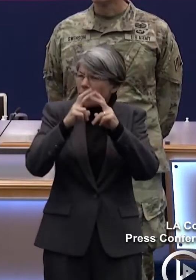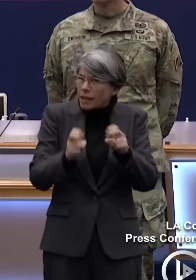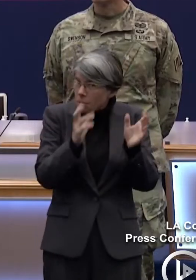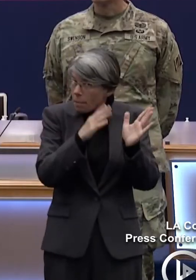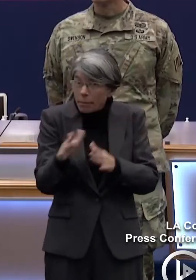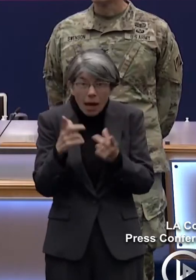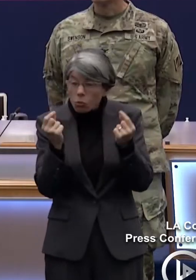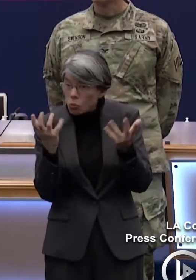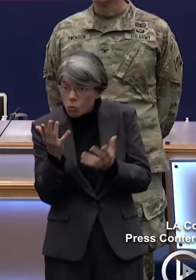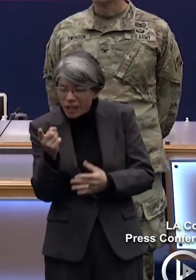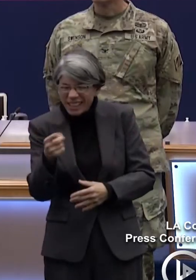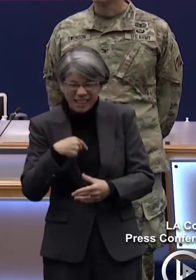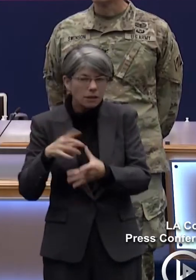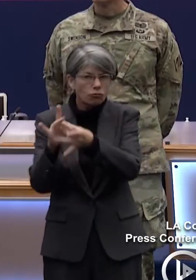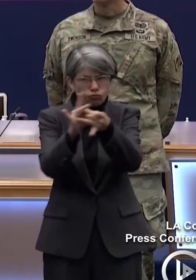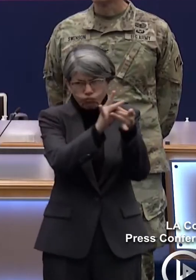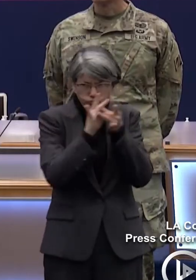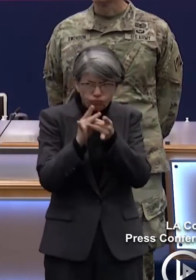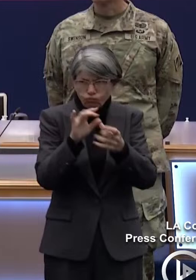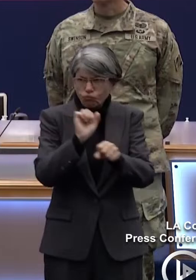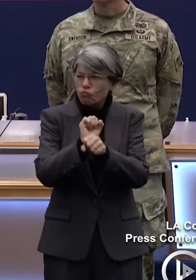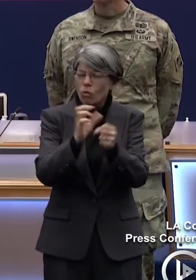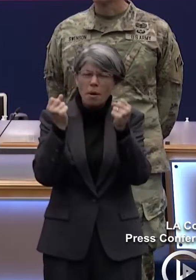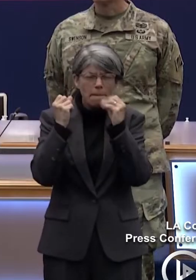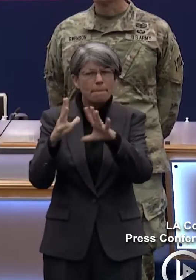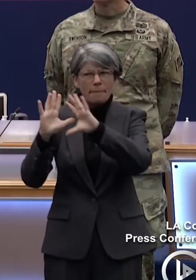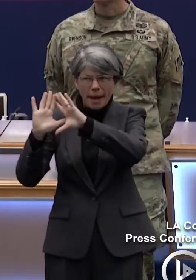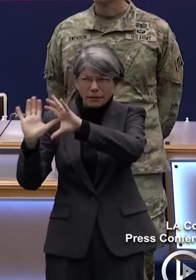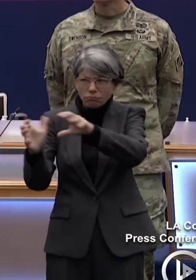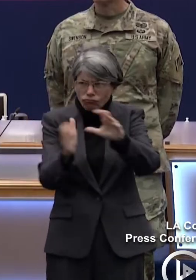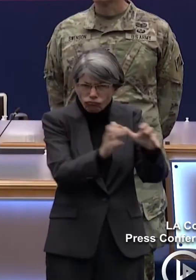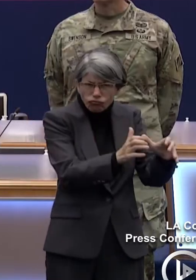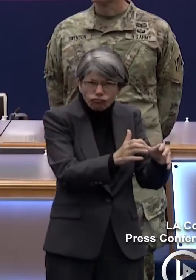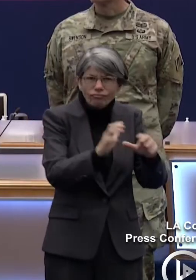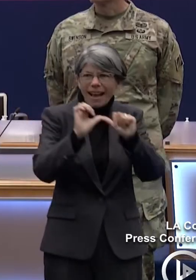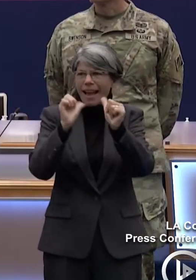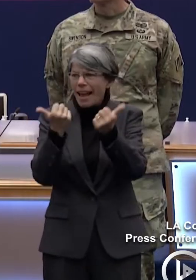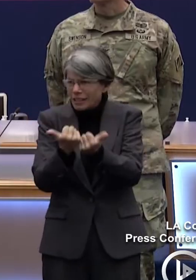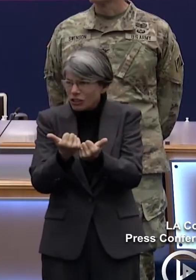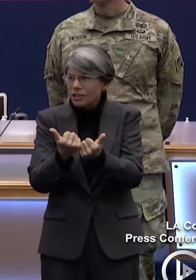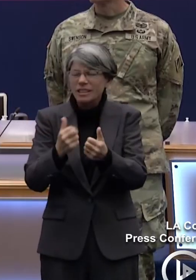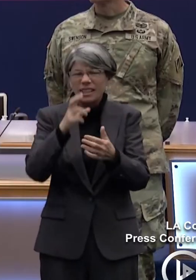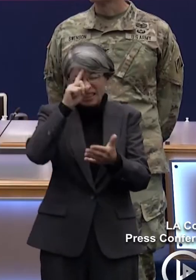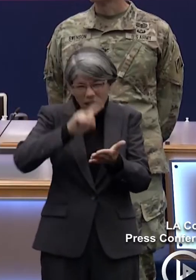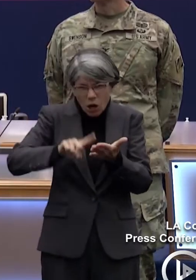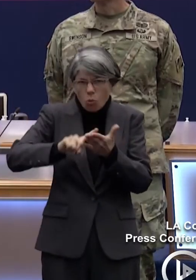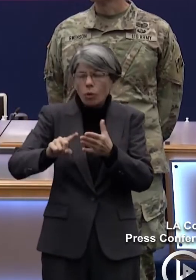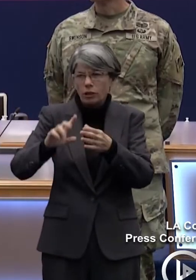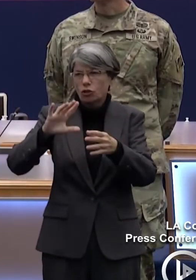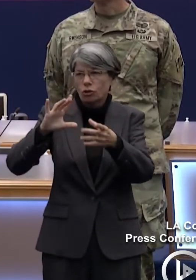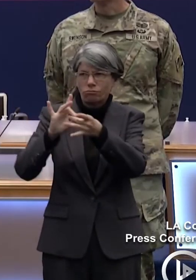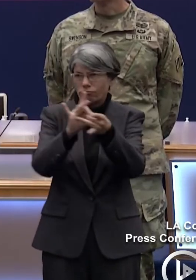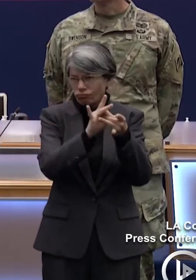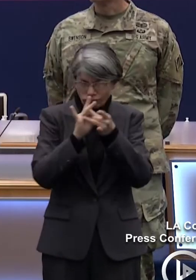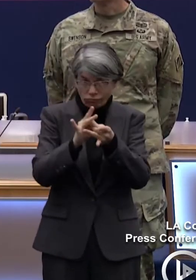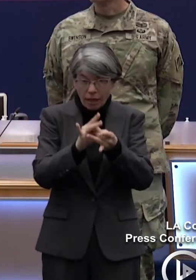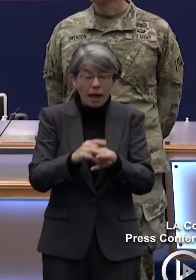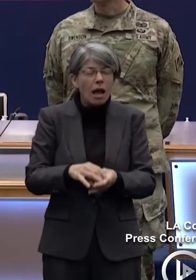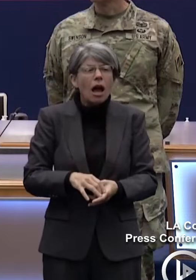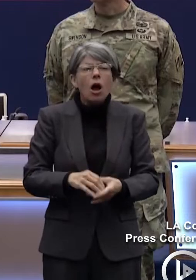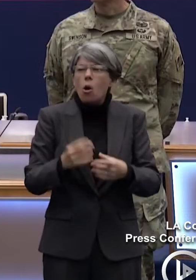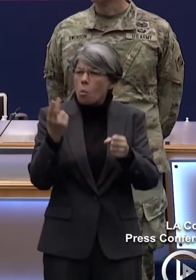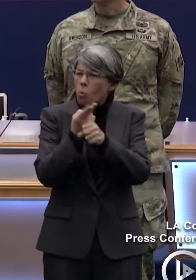plan is a coordinated effort involving multiple departments, agencies, and research institutions,